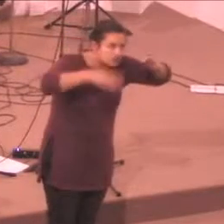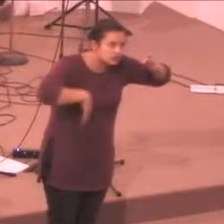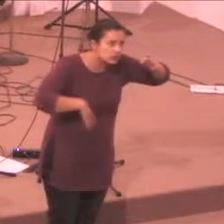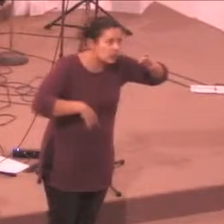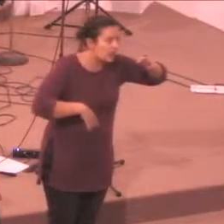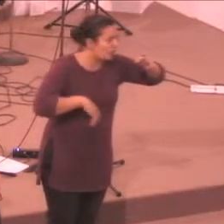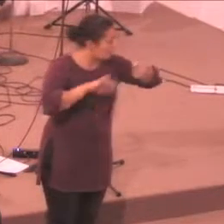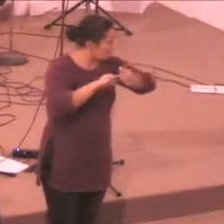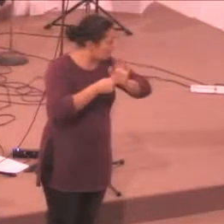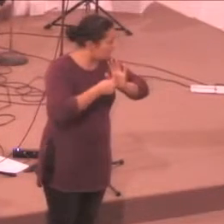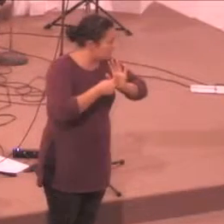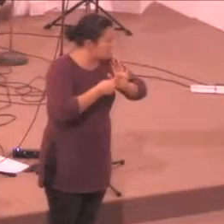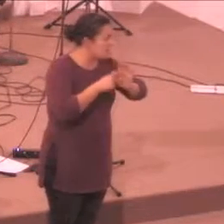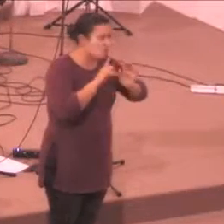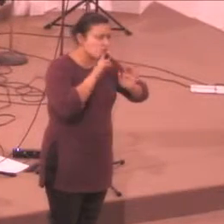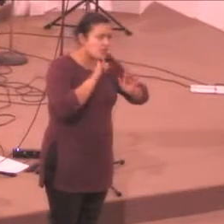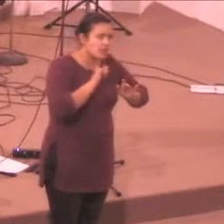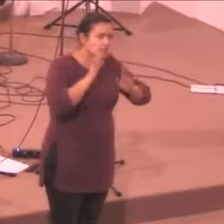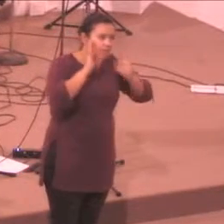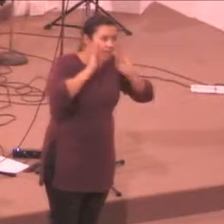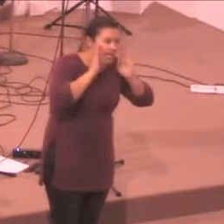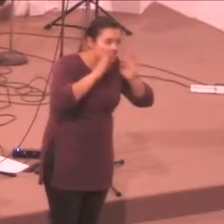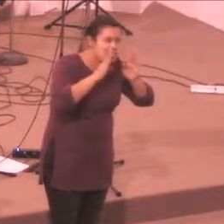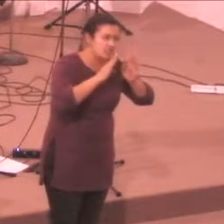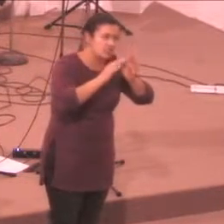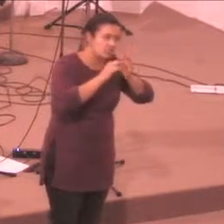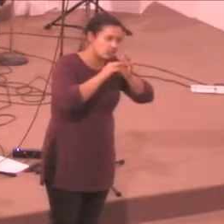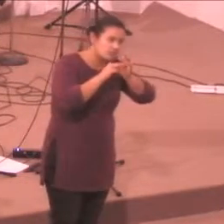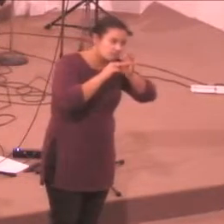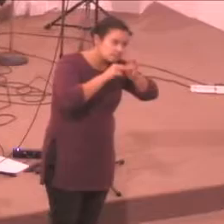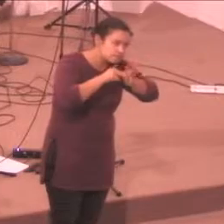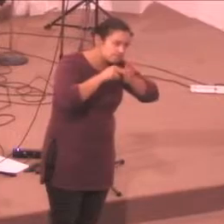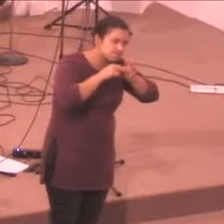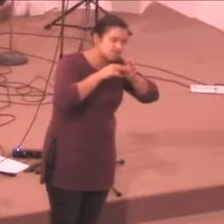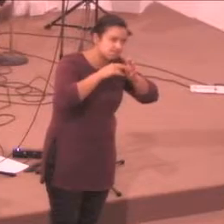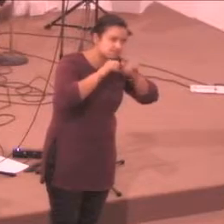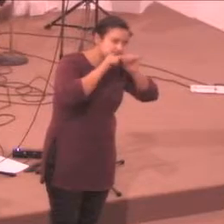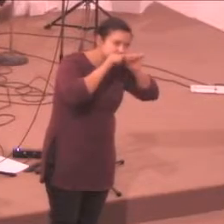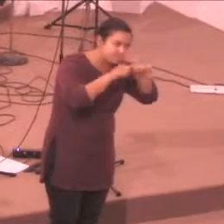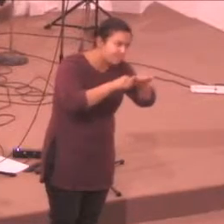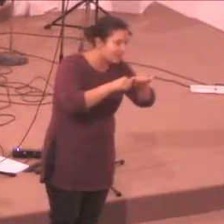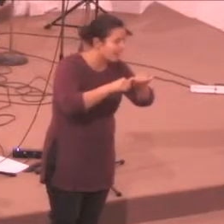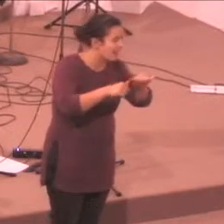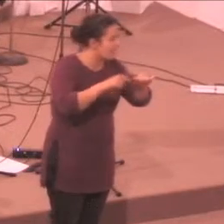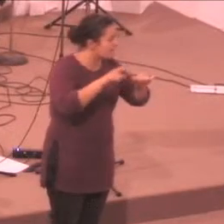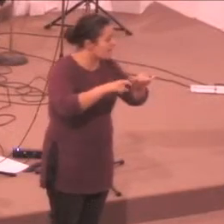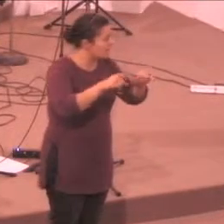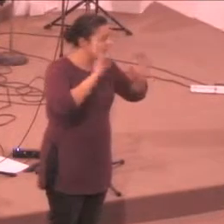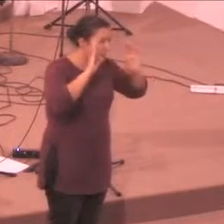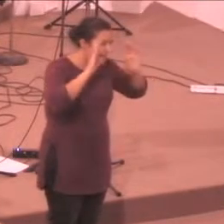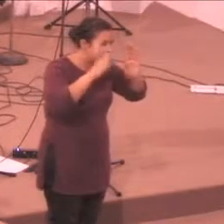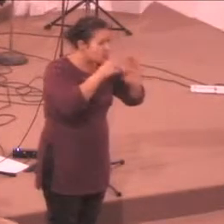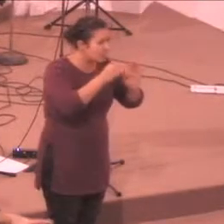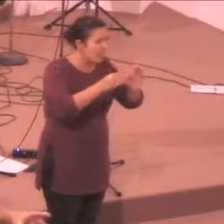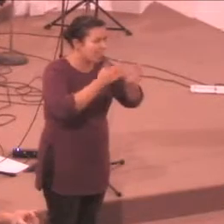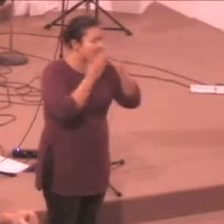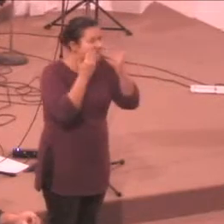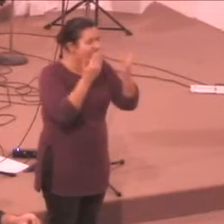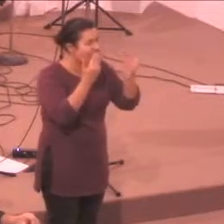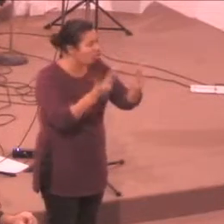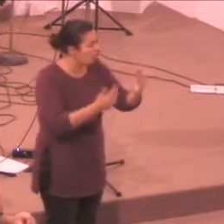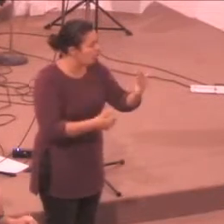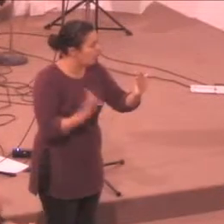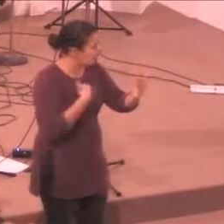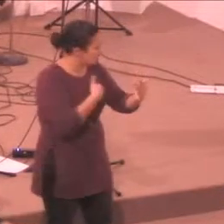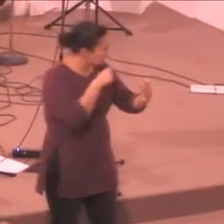to prayer. Being watchful and thankful. So what are we supposed to do? We're supposed to be diligent. We're supposed